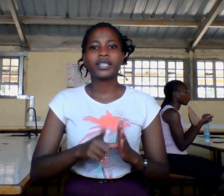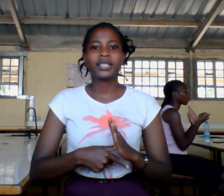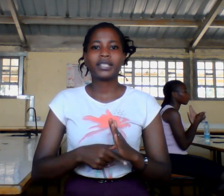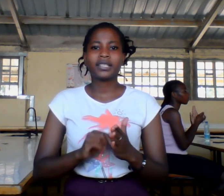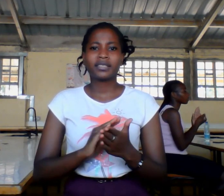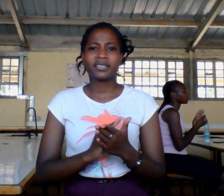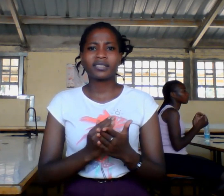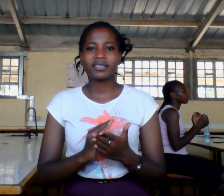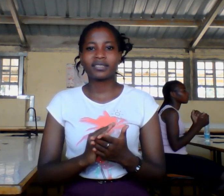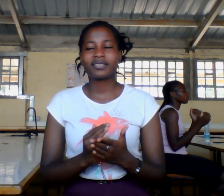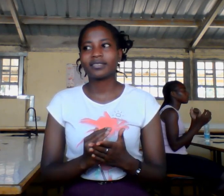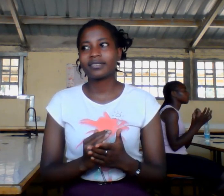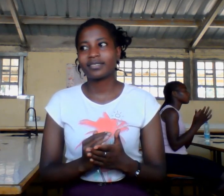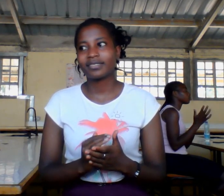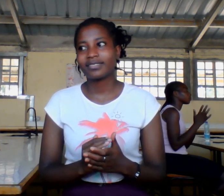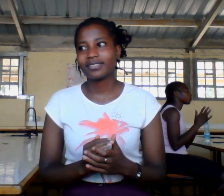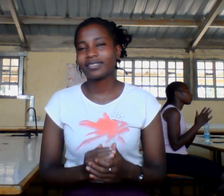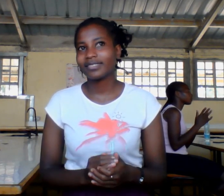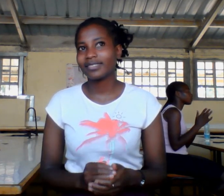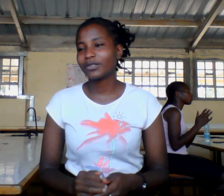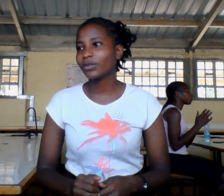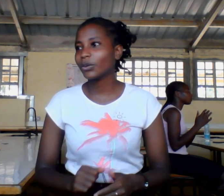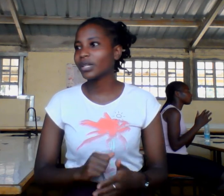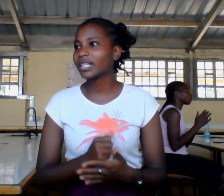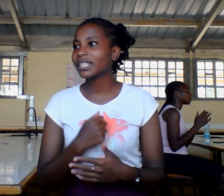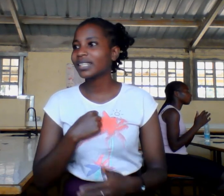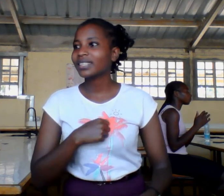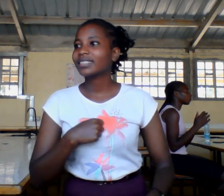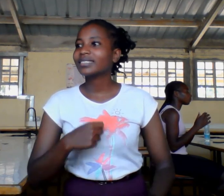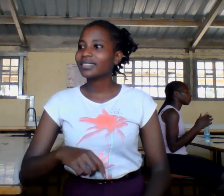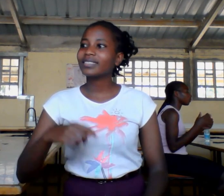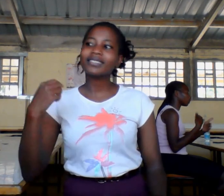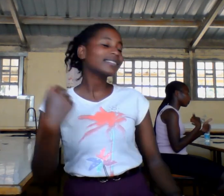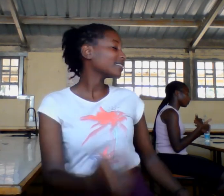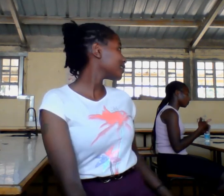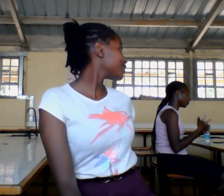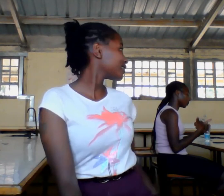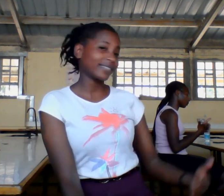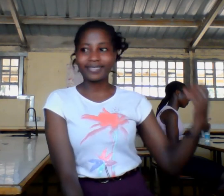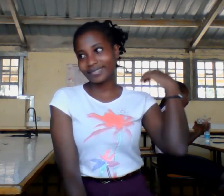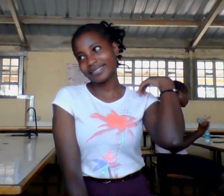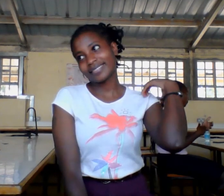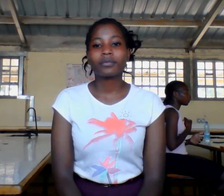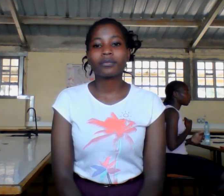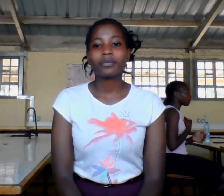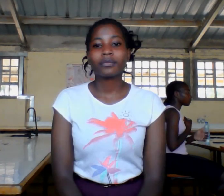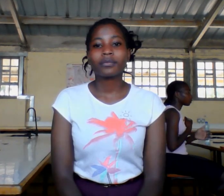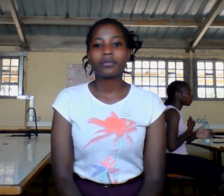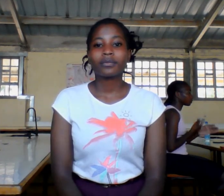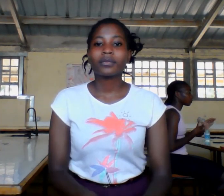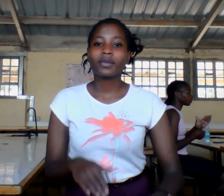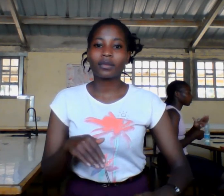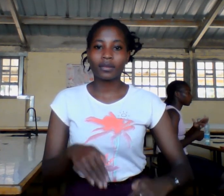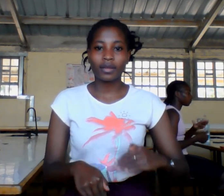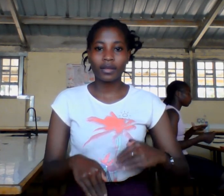rabbit's idea, and together they started to do it. As time went by, the hyena and